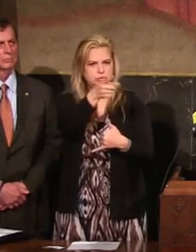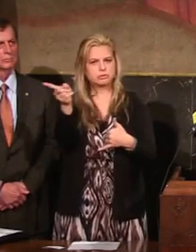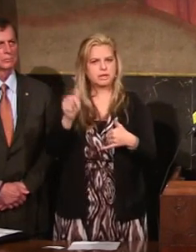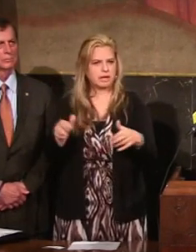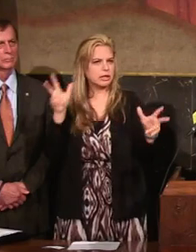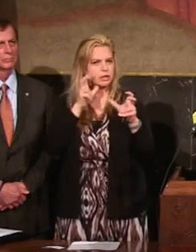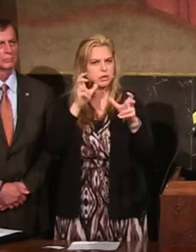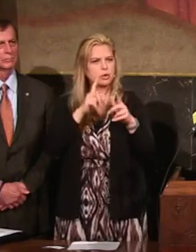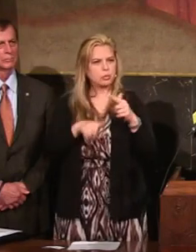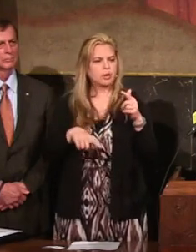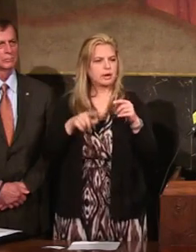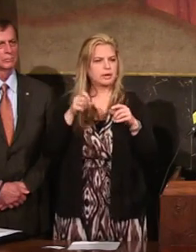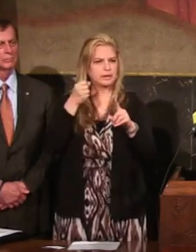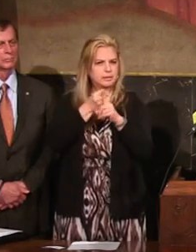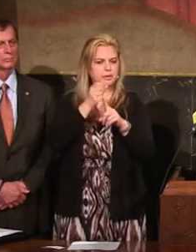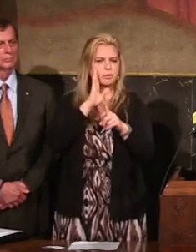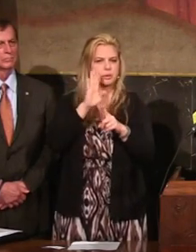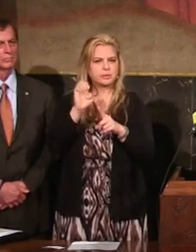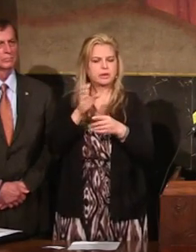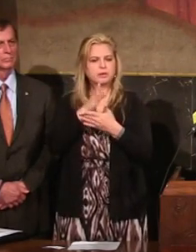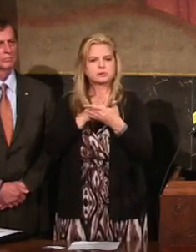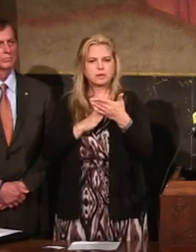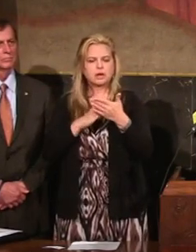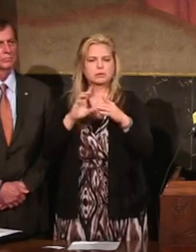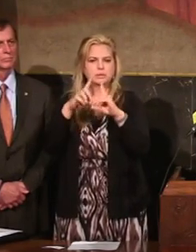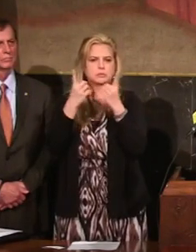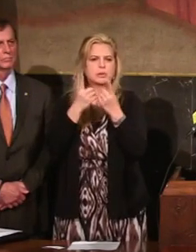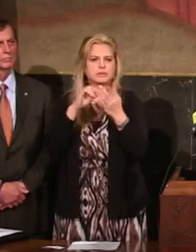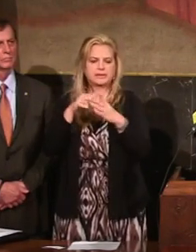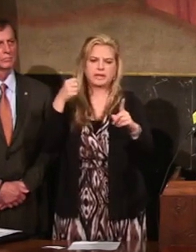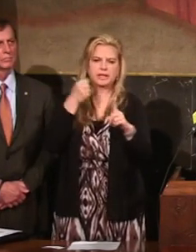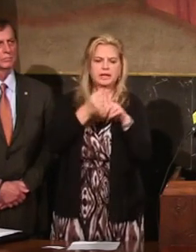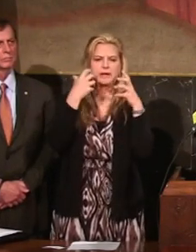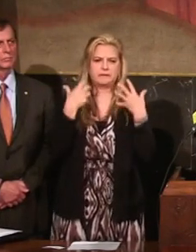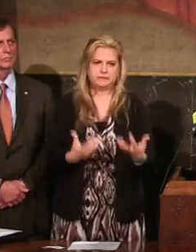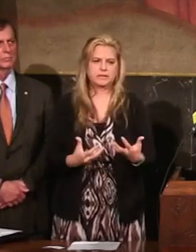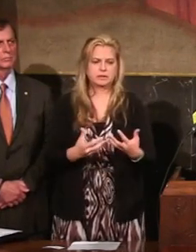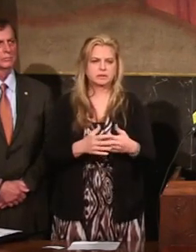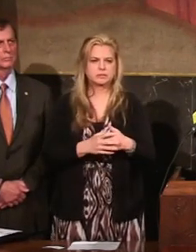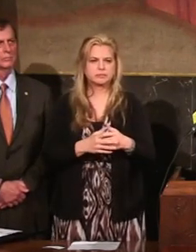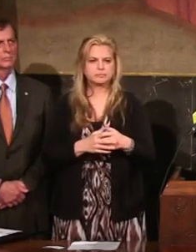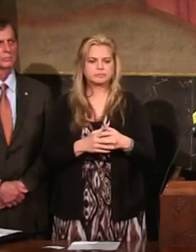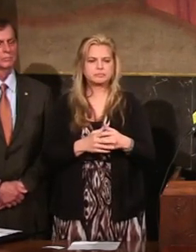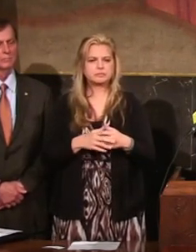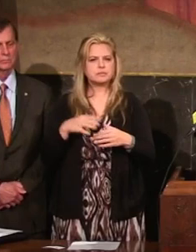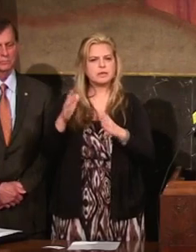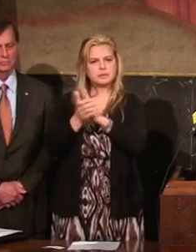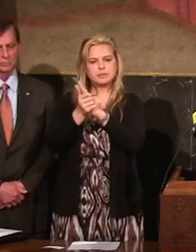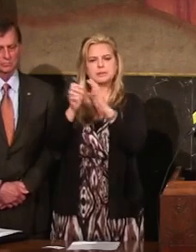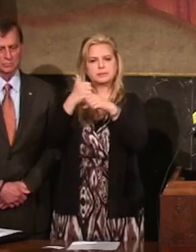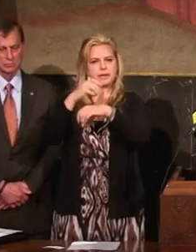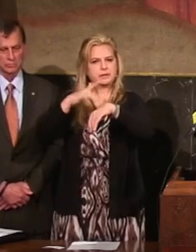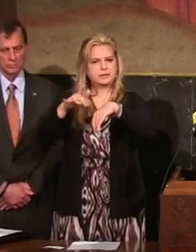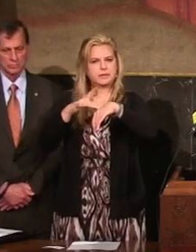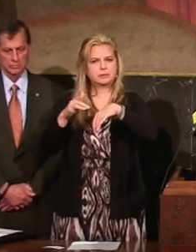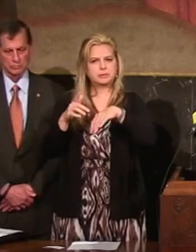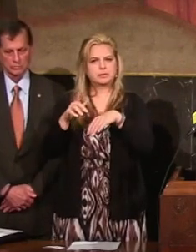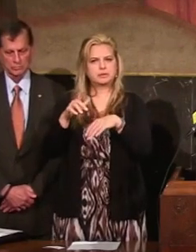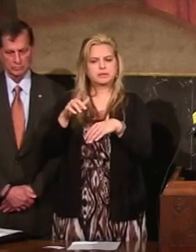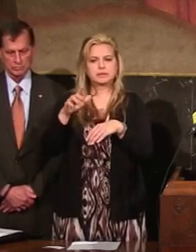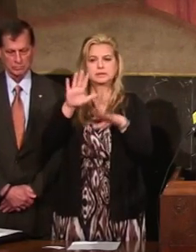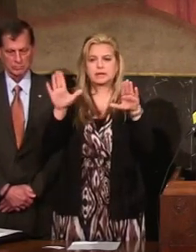hear what the impact is going to be on some of the departments that are hit most heavily. Instead, the amendments were made available late Sunday